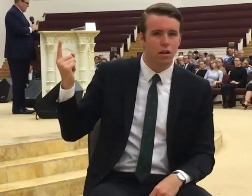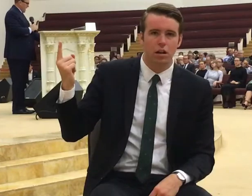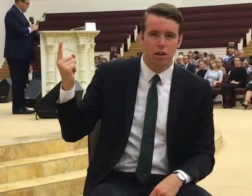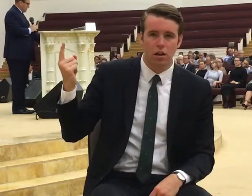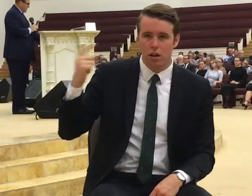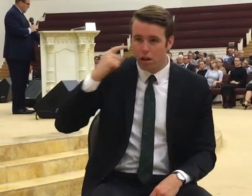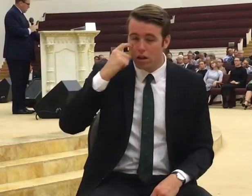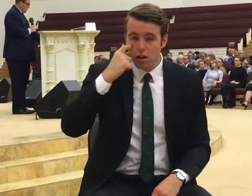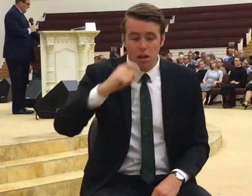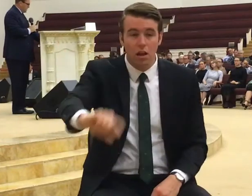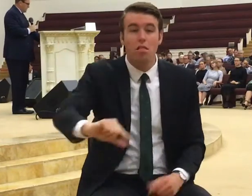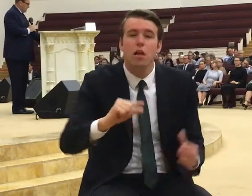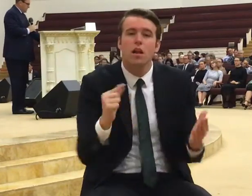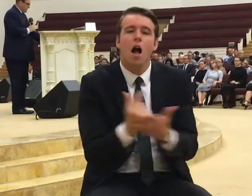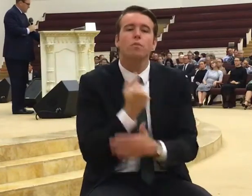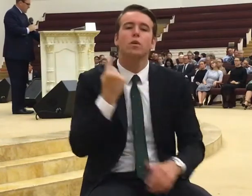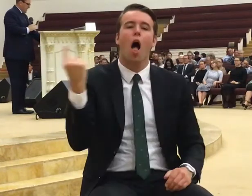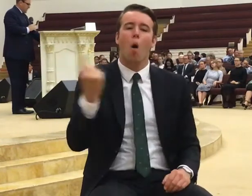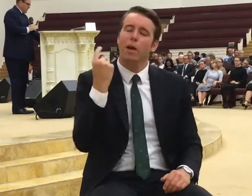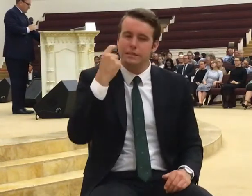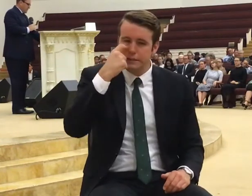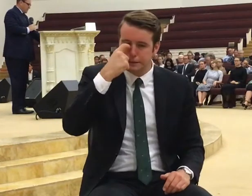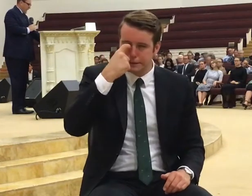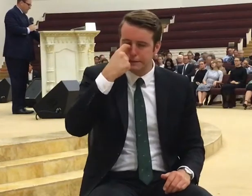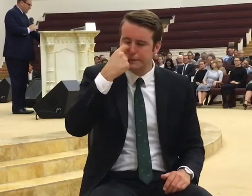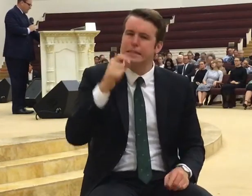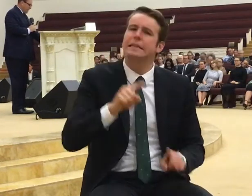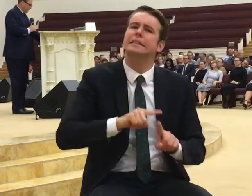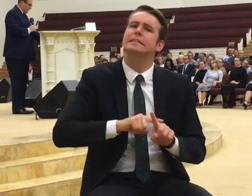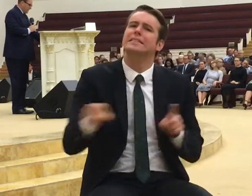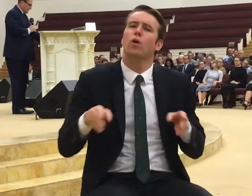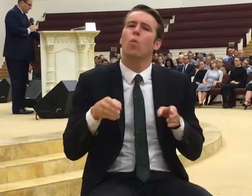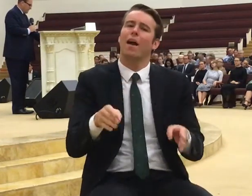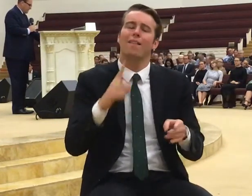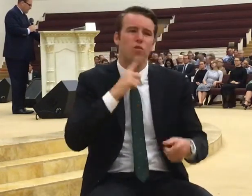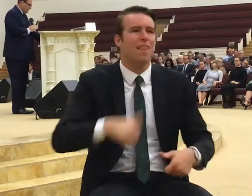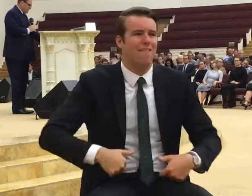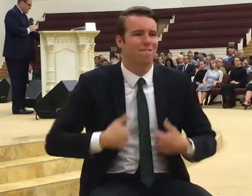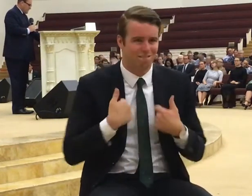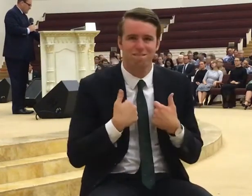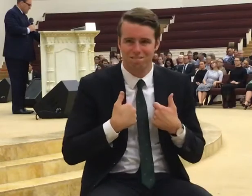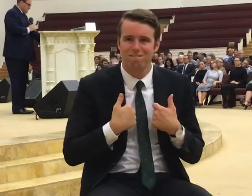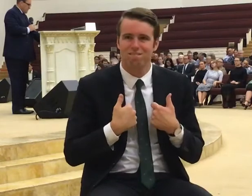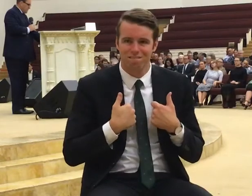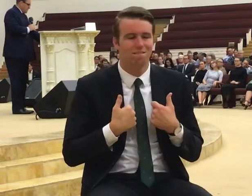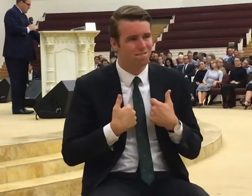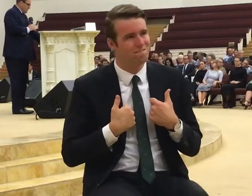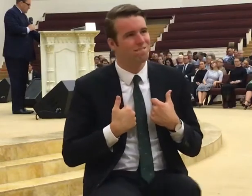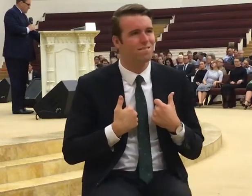You see, the gospel is always a different pattern for living.